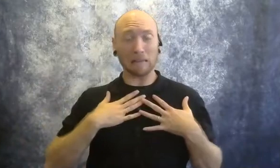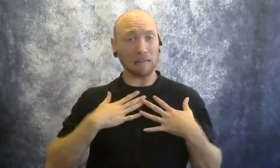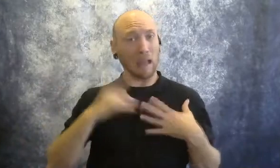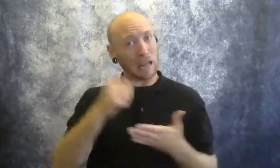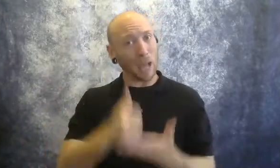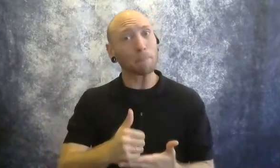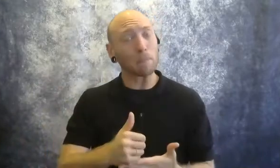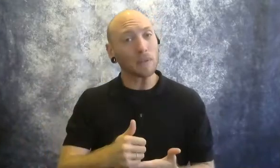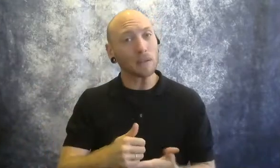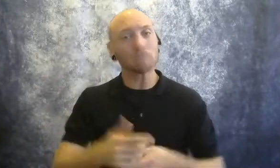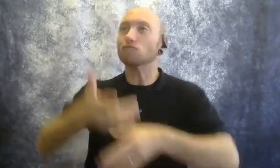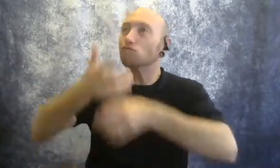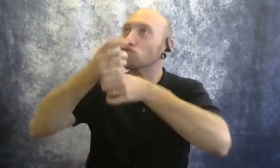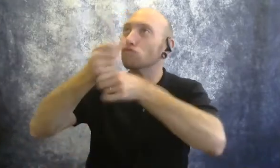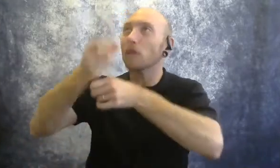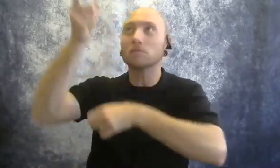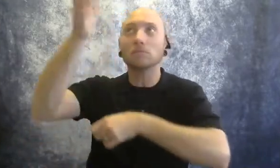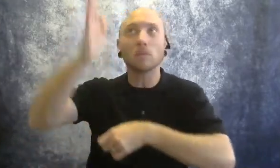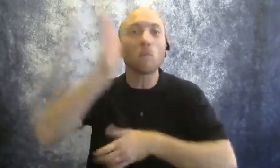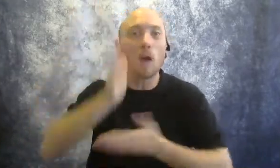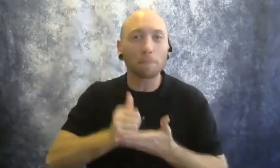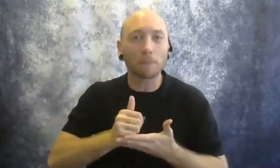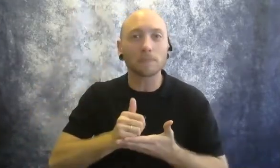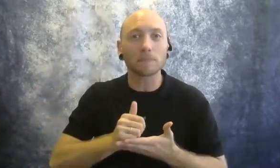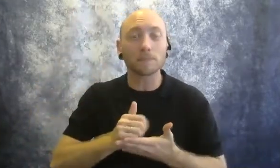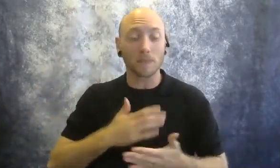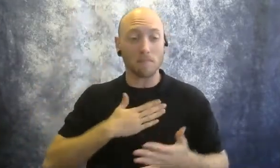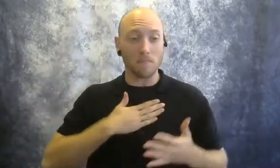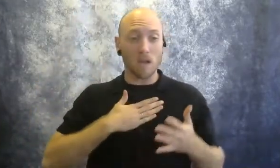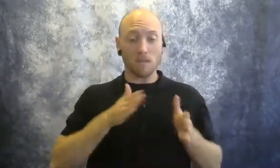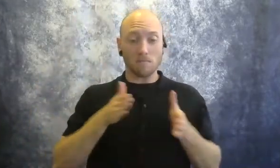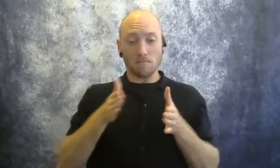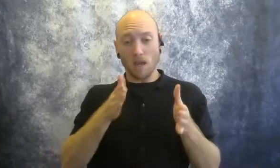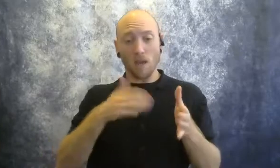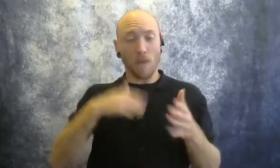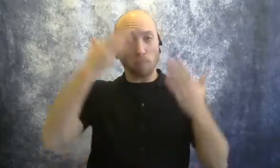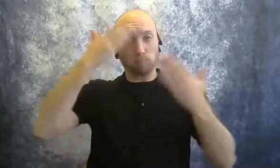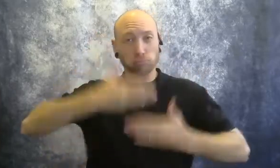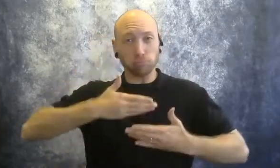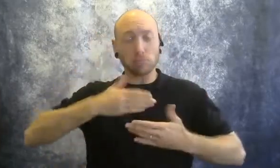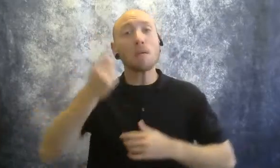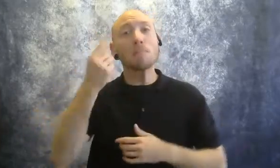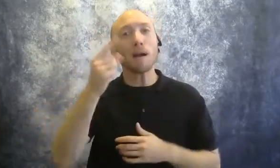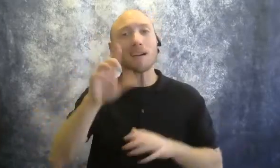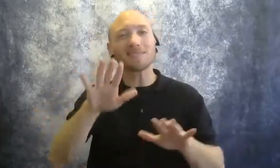get out of whatever I'm into or whatever, So I have to trust this power. I can't see my way.